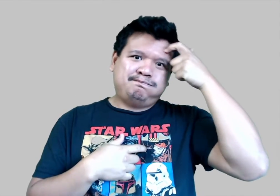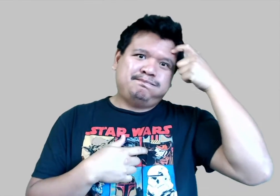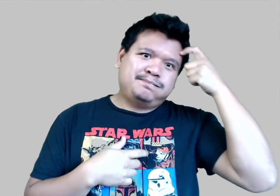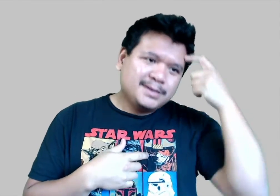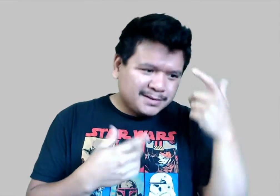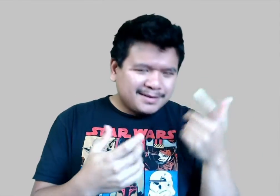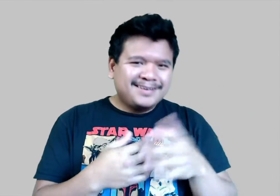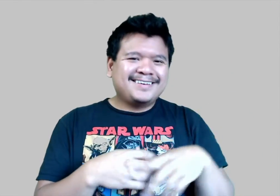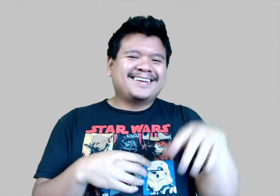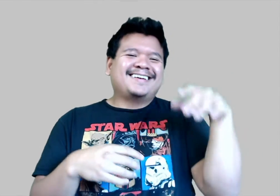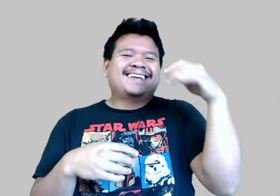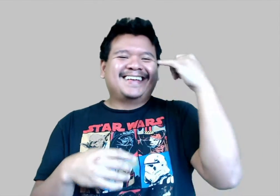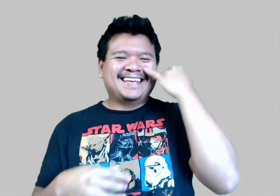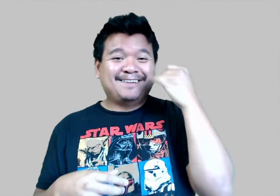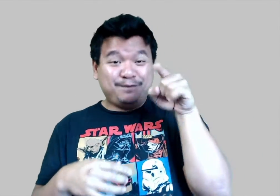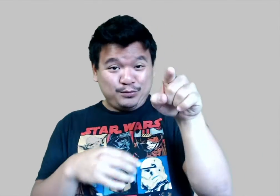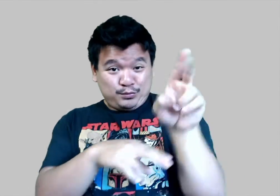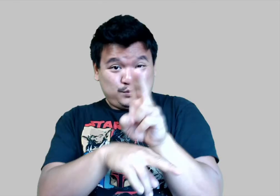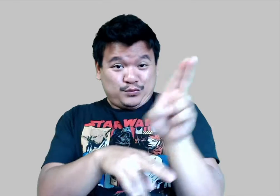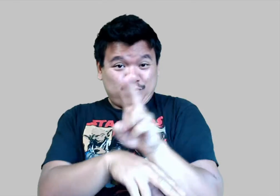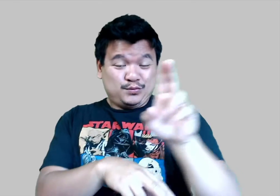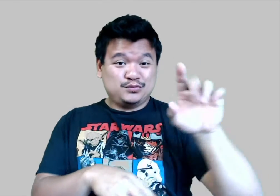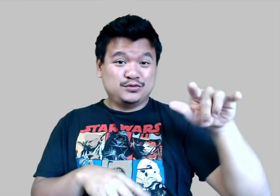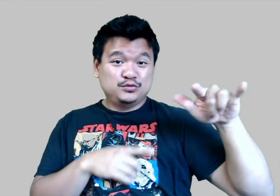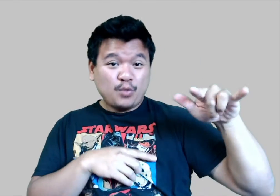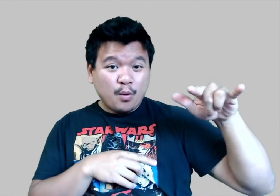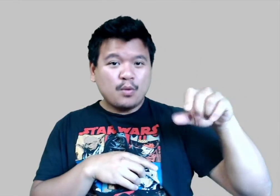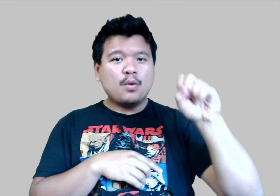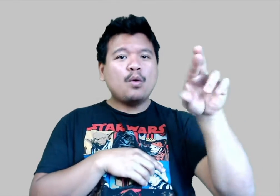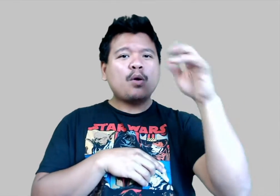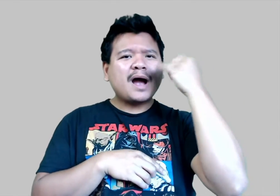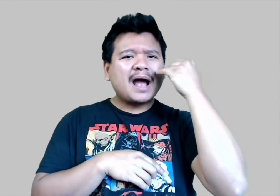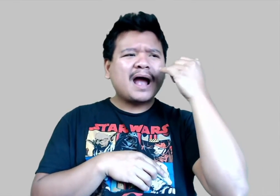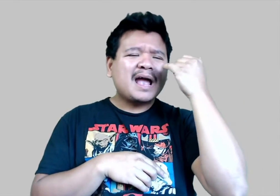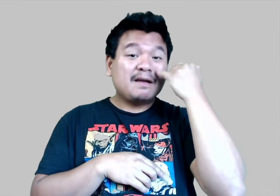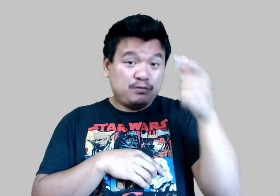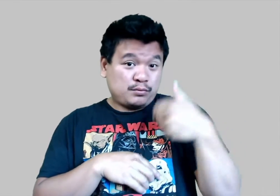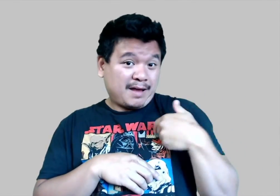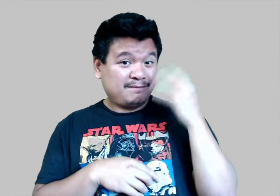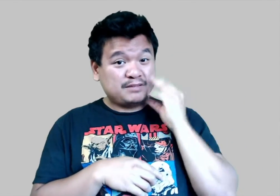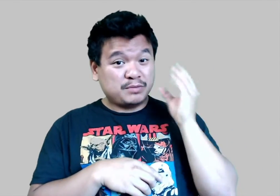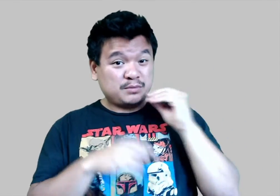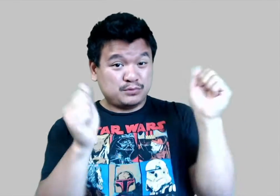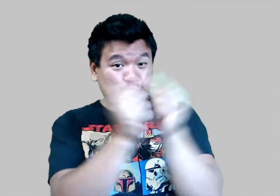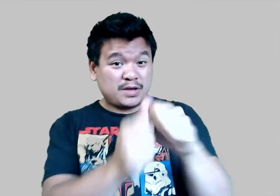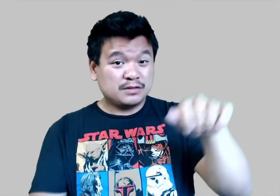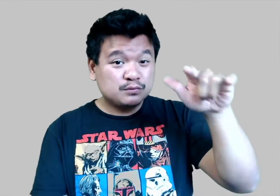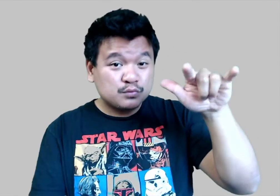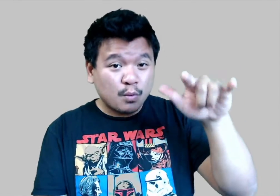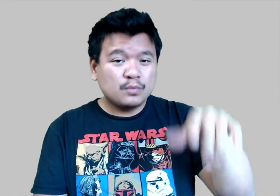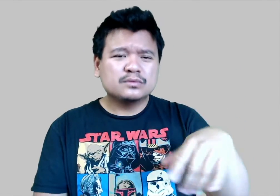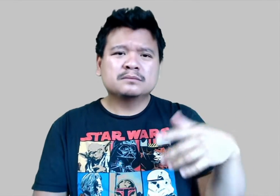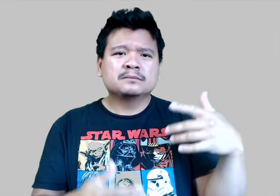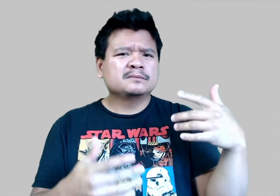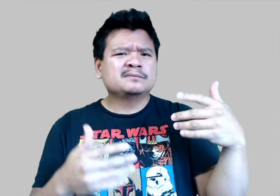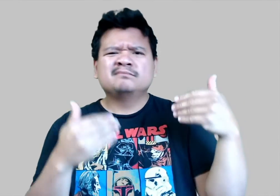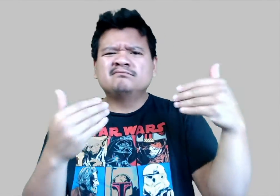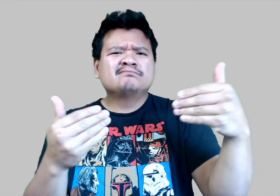traumatizing. If you are a drone user or have experience with drones,